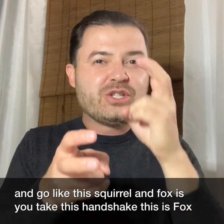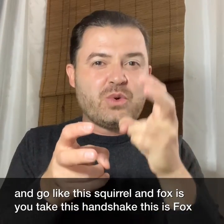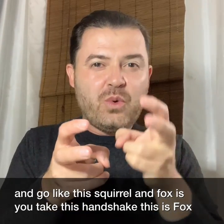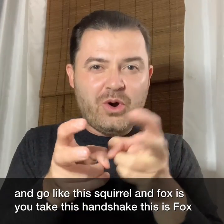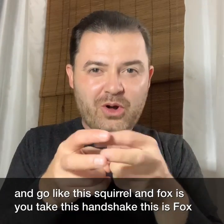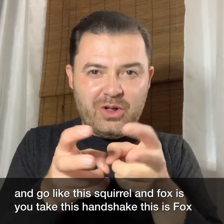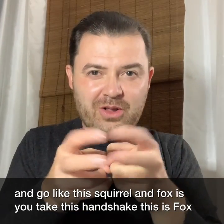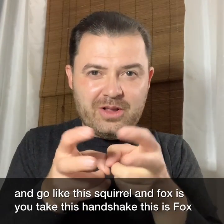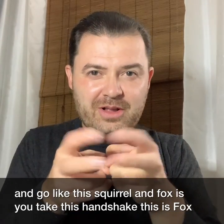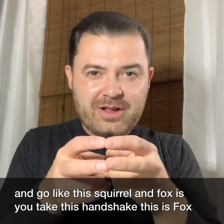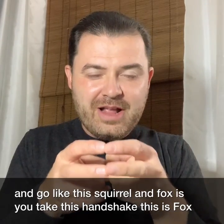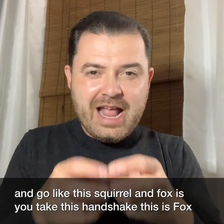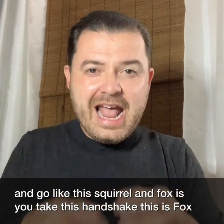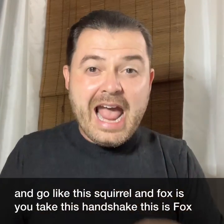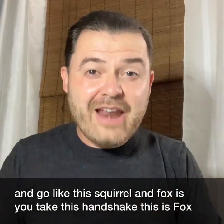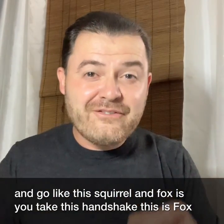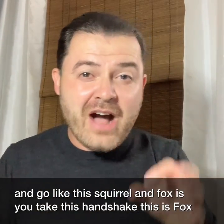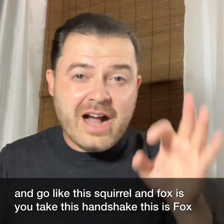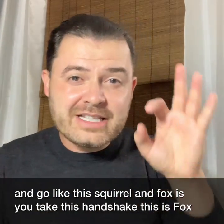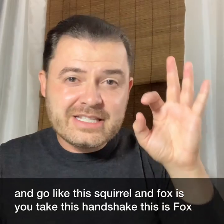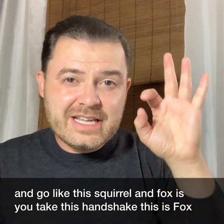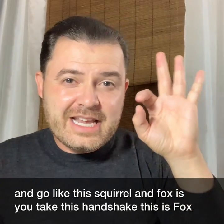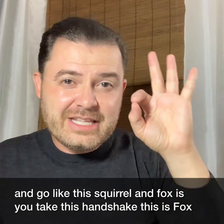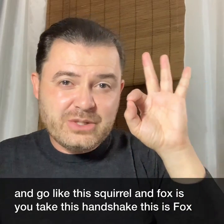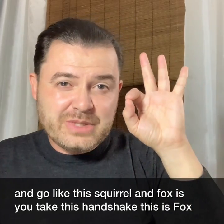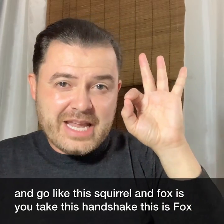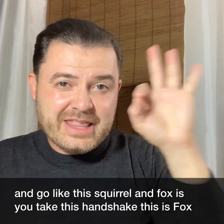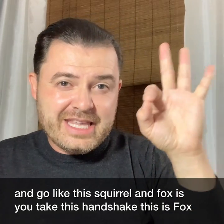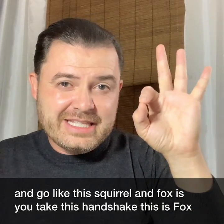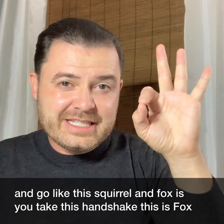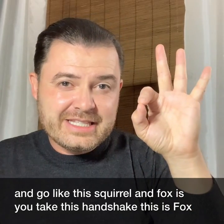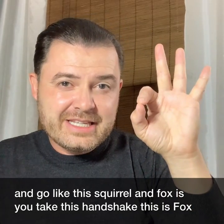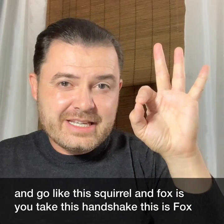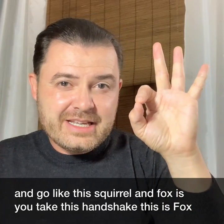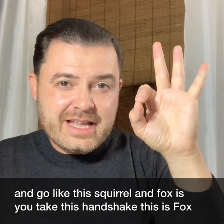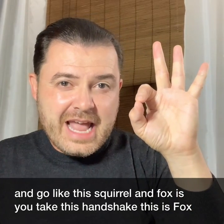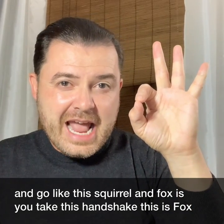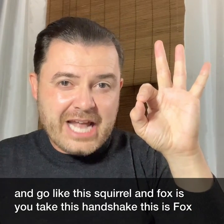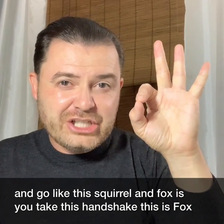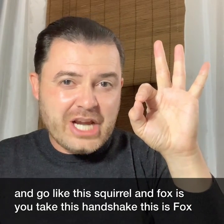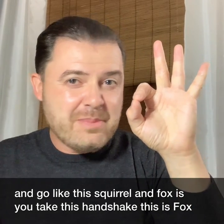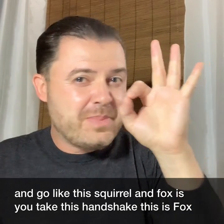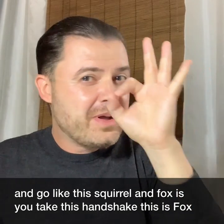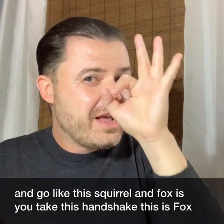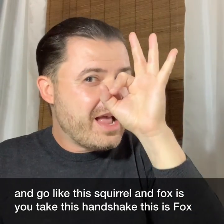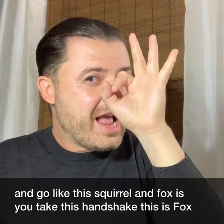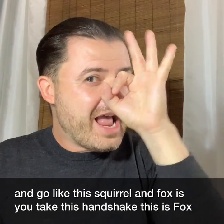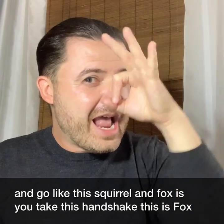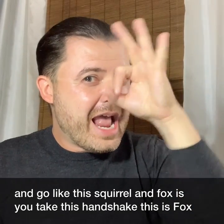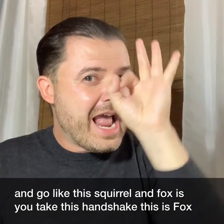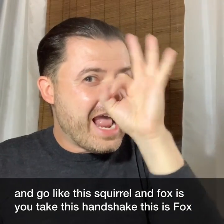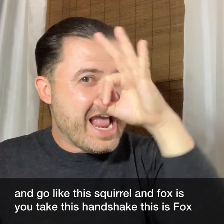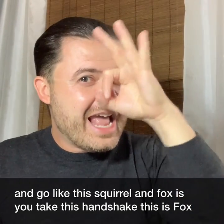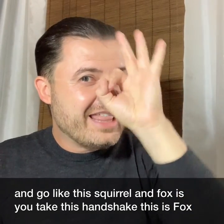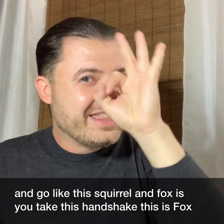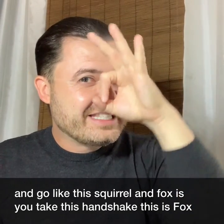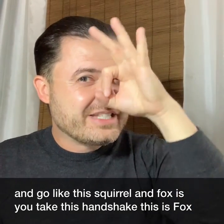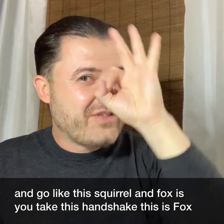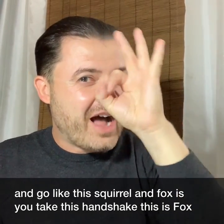Squirrel. And fox is you take this. Hand shape. This is fox.